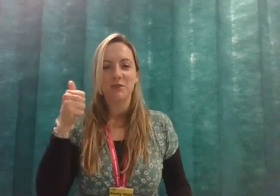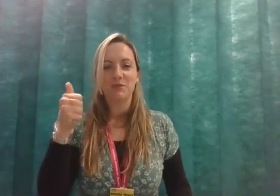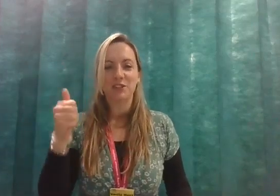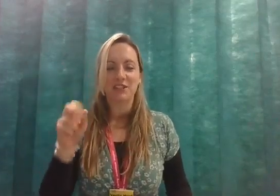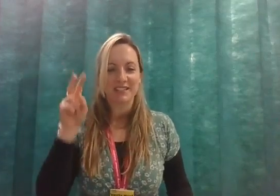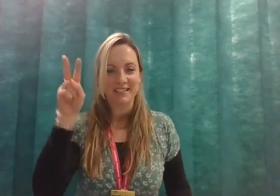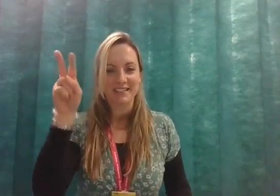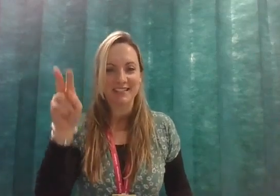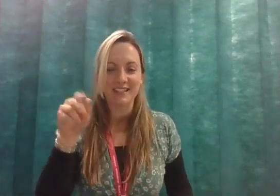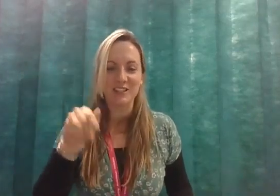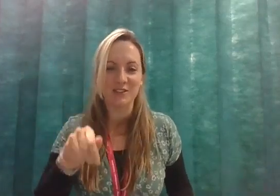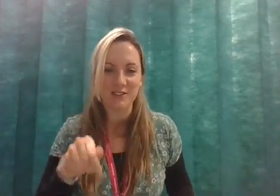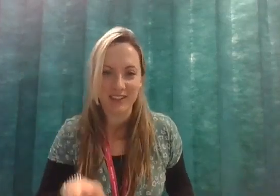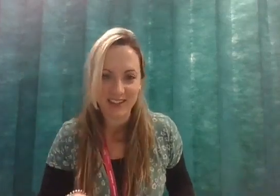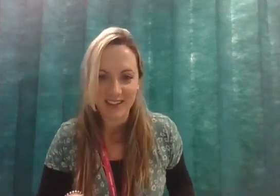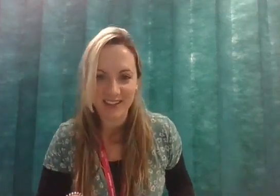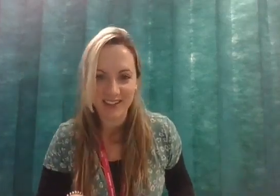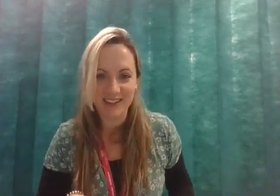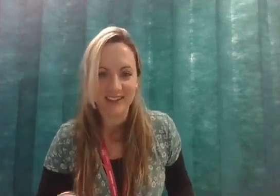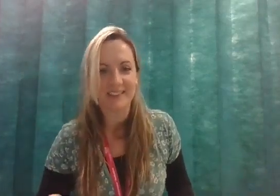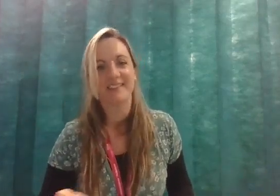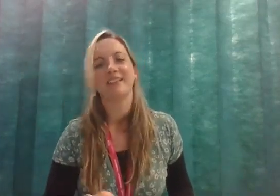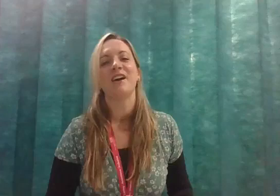was good to see you here.